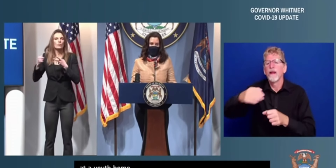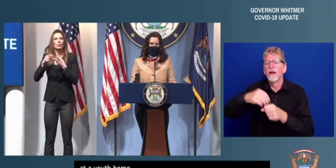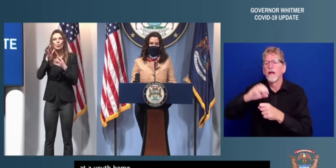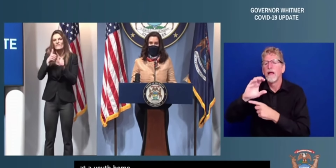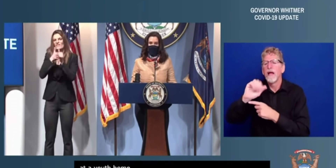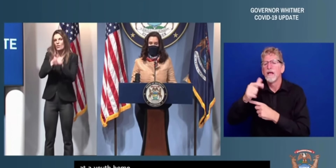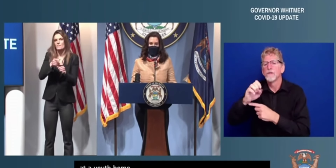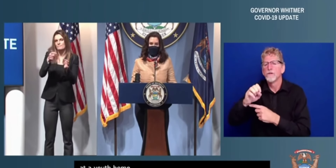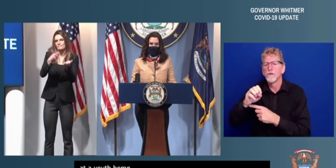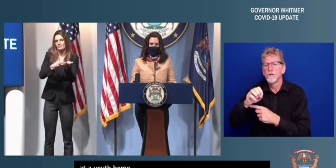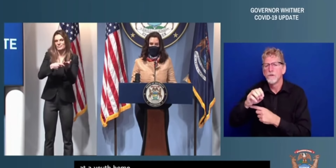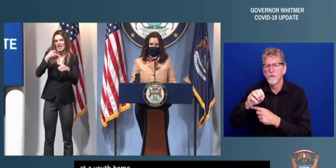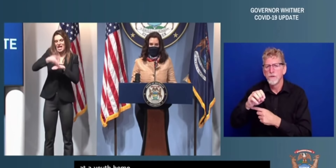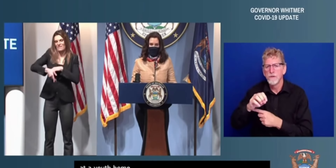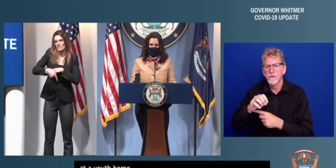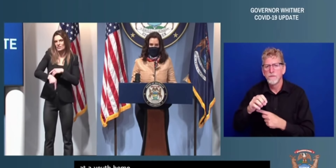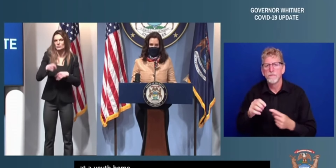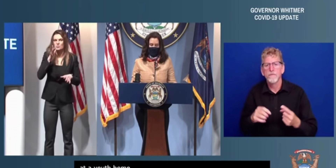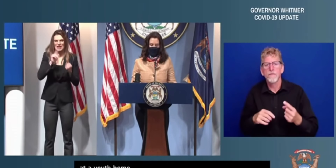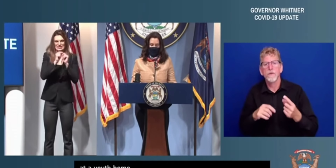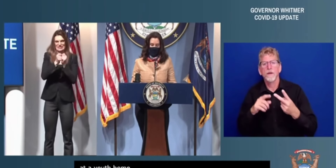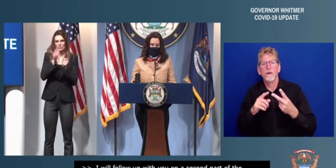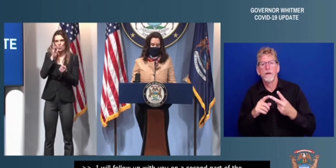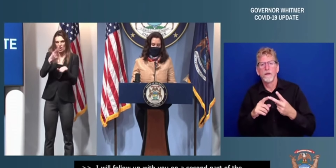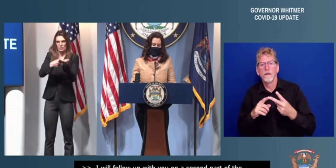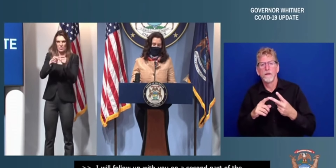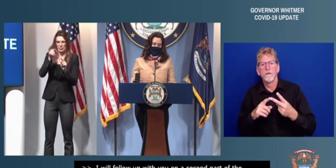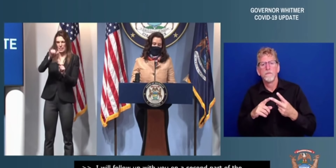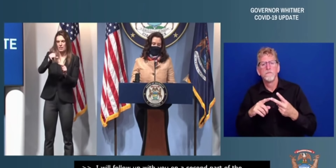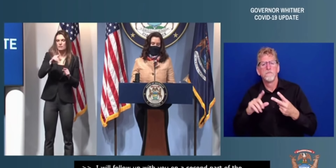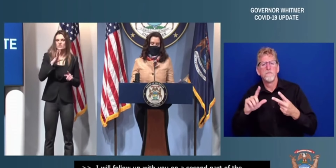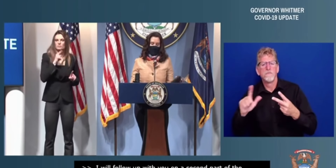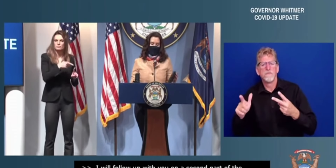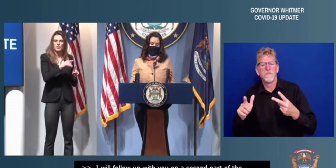that after the press conference. I'll have my team follow up with you on that.